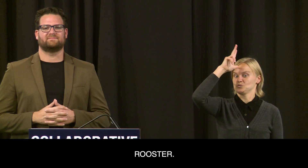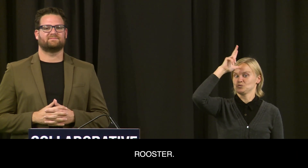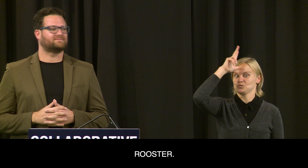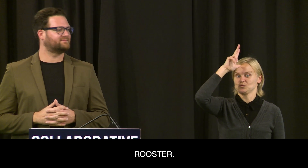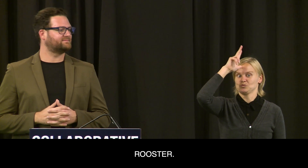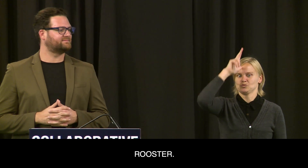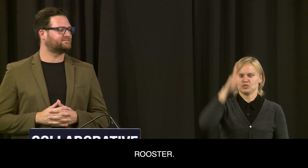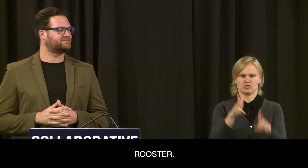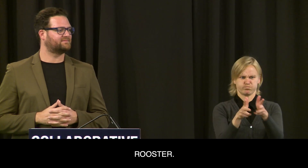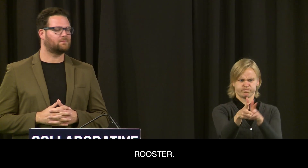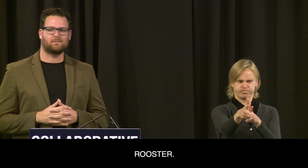rooster,